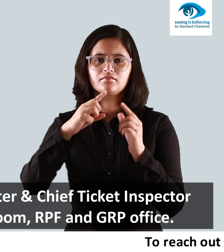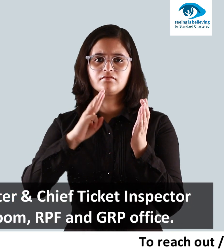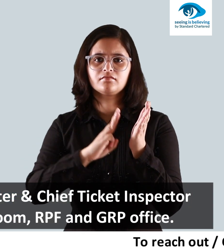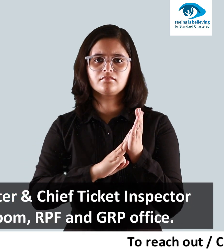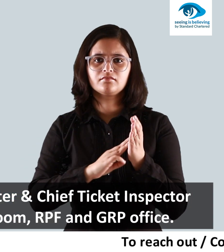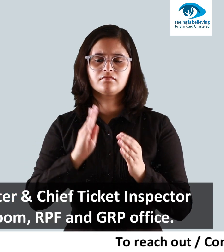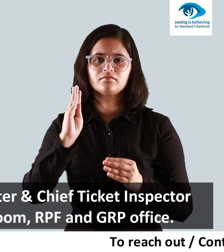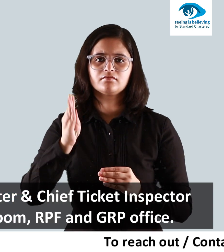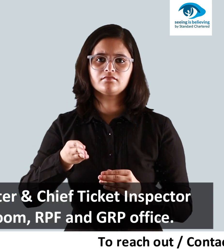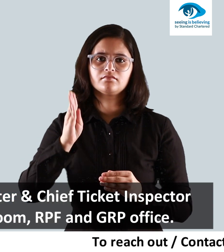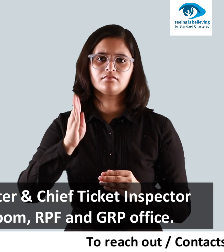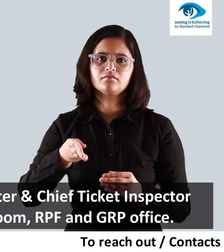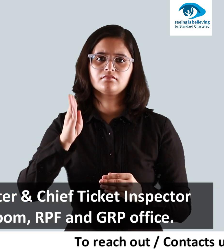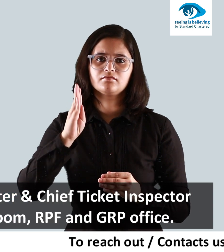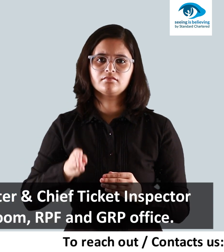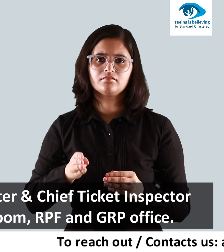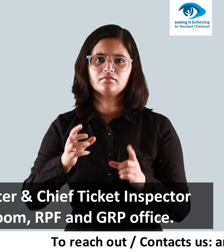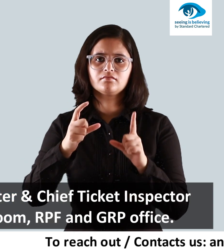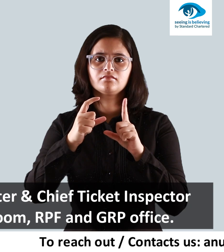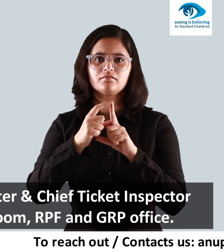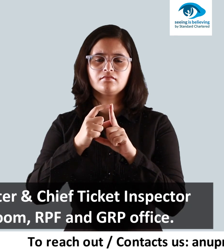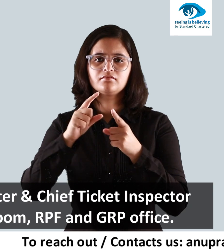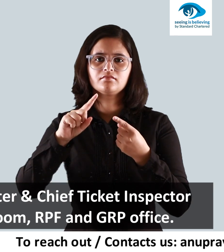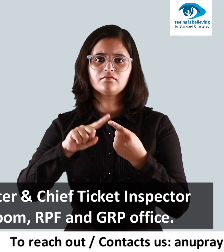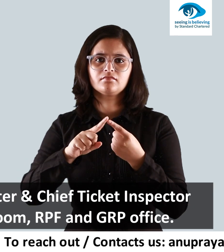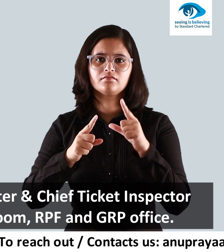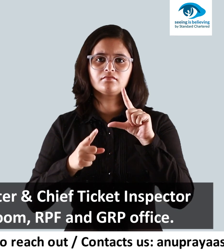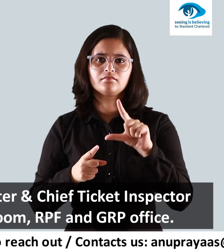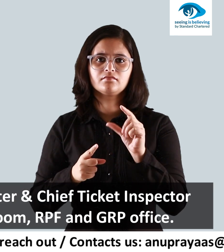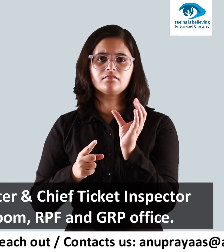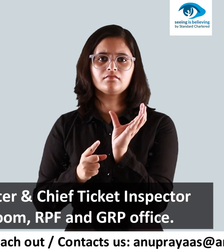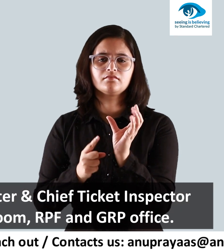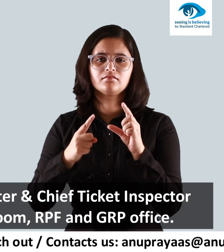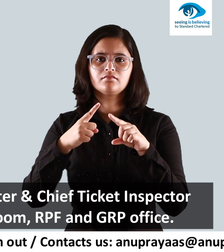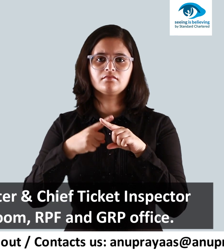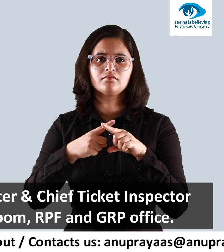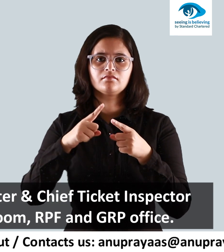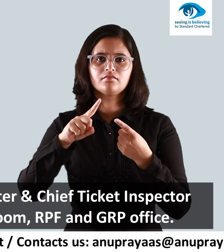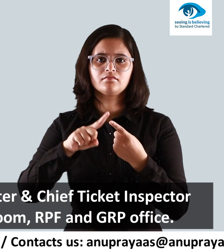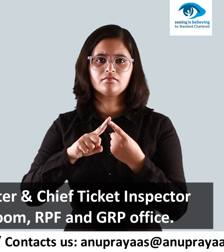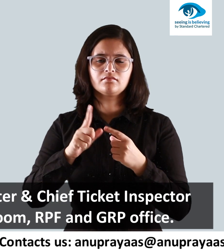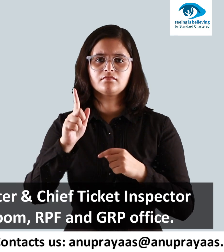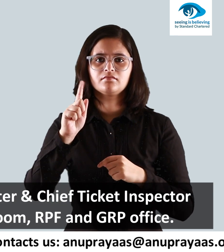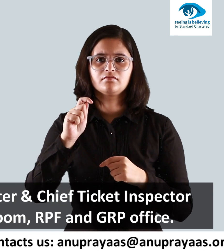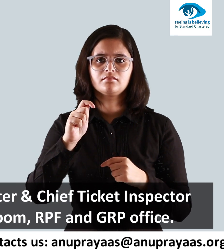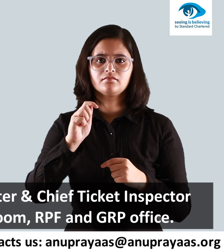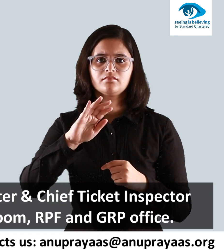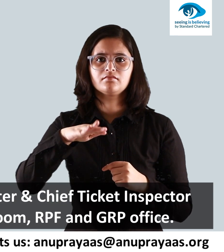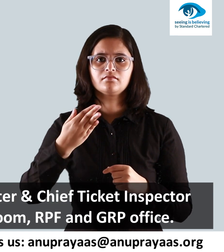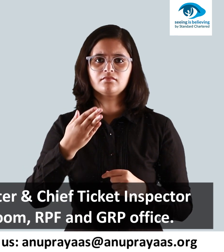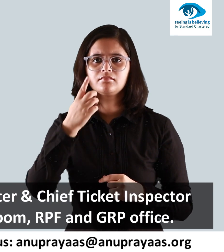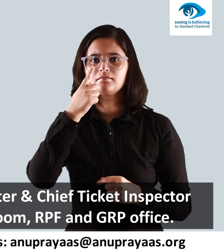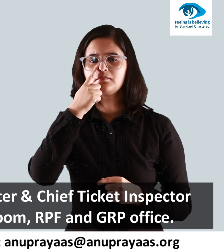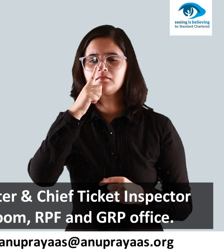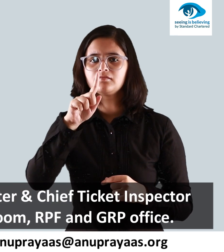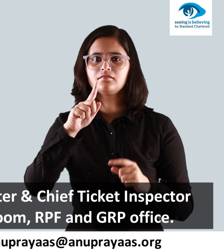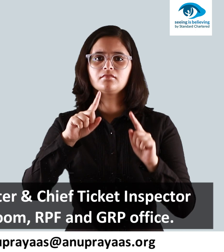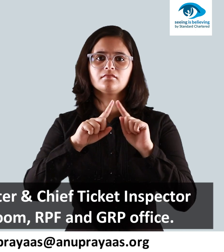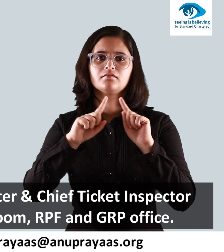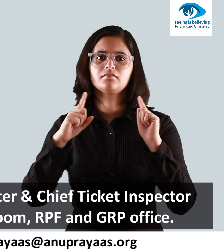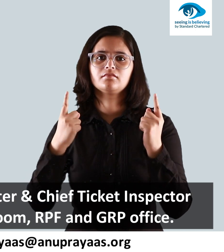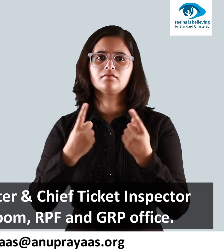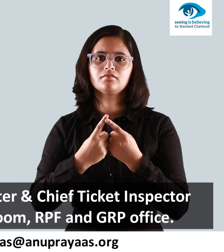Deluxe Toilet, Mother Room, Child Help Desk, Station Master and Chief Ticket Inspector